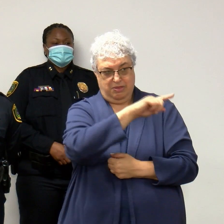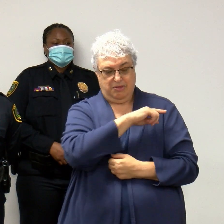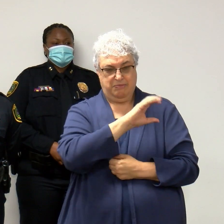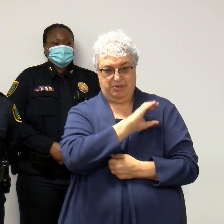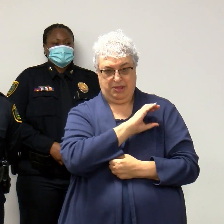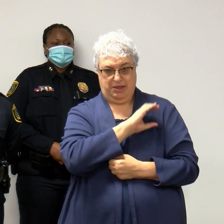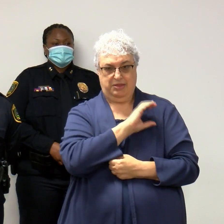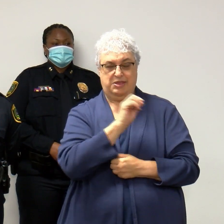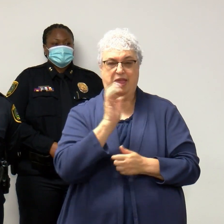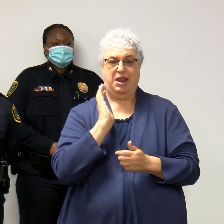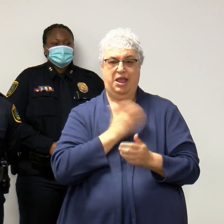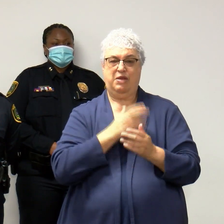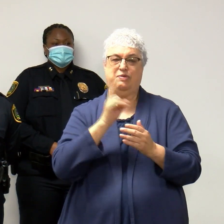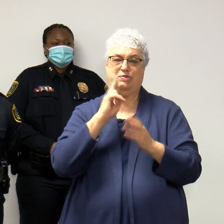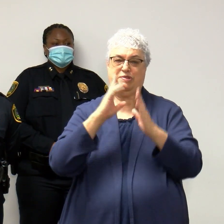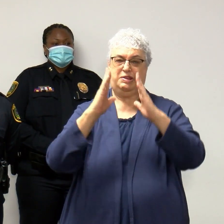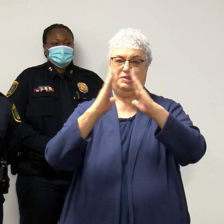forward.